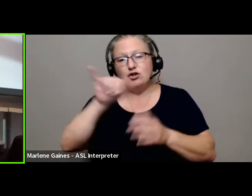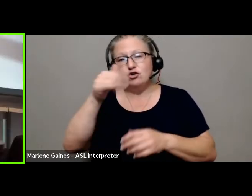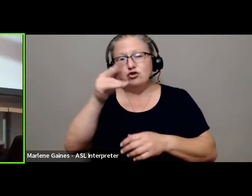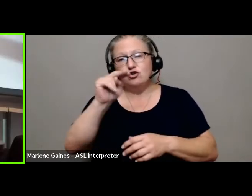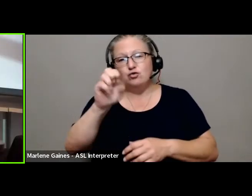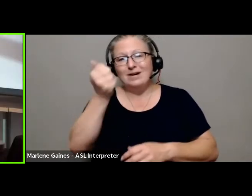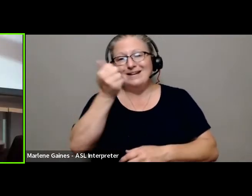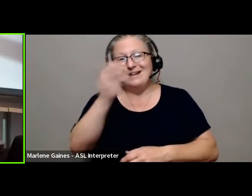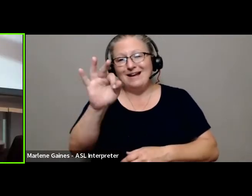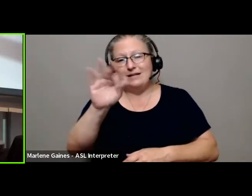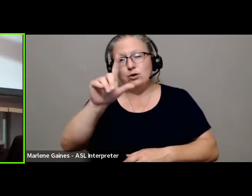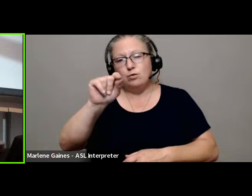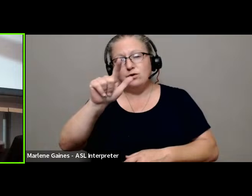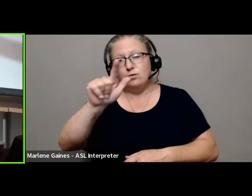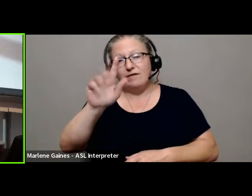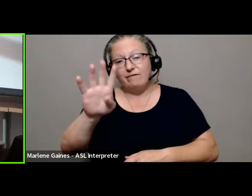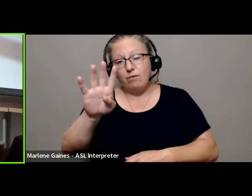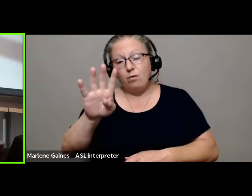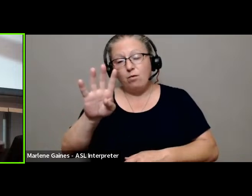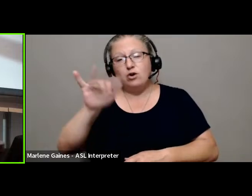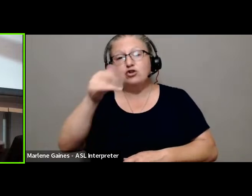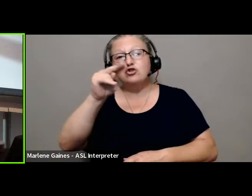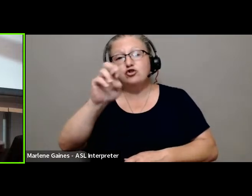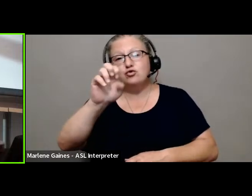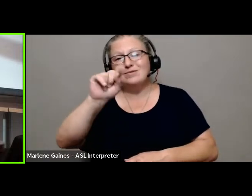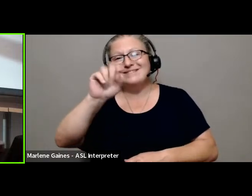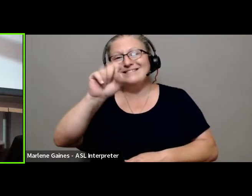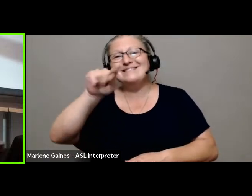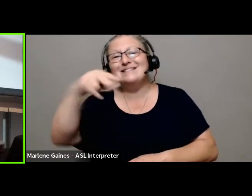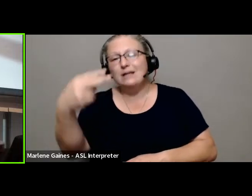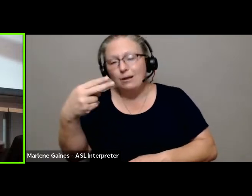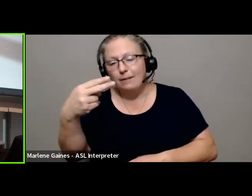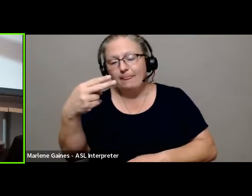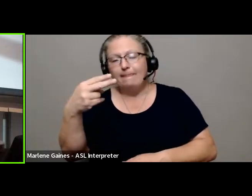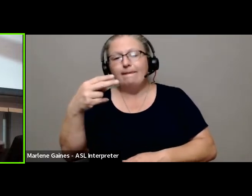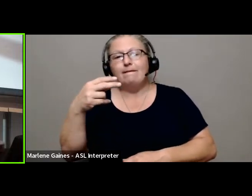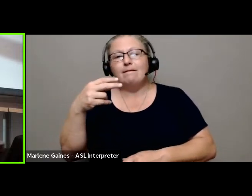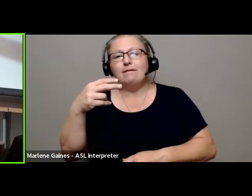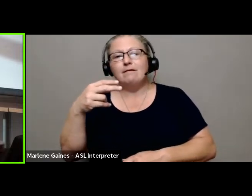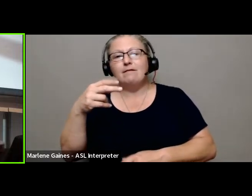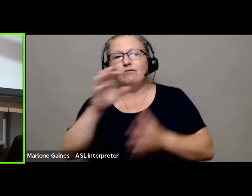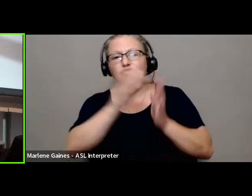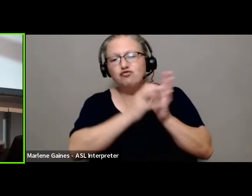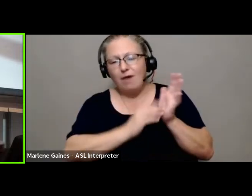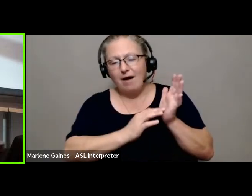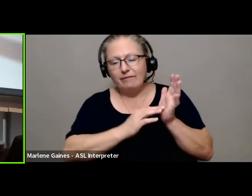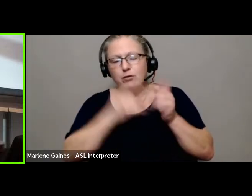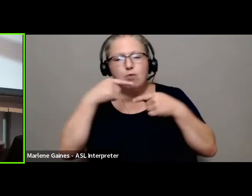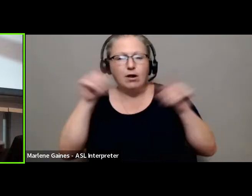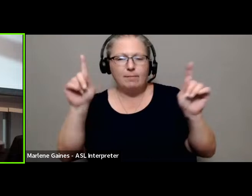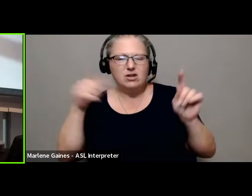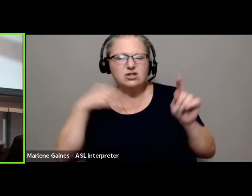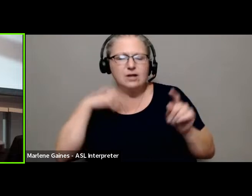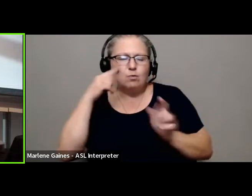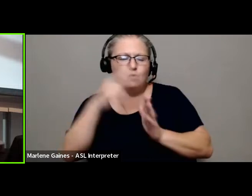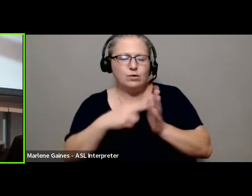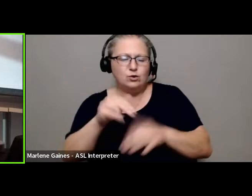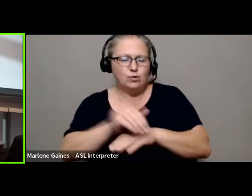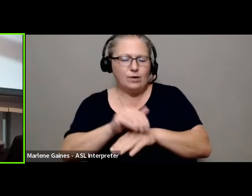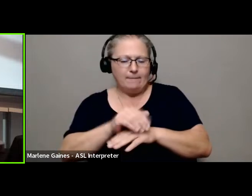June 19th, 2024 as Juneteenth through a drafted proclamation, which I'll read